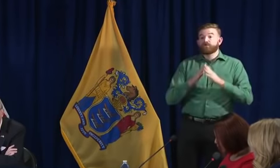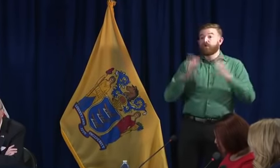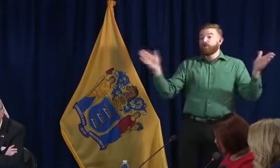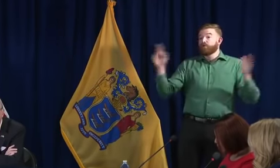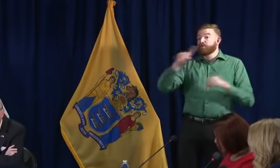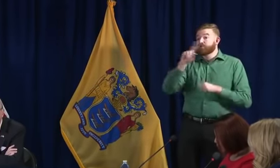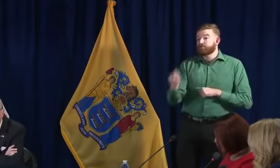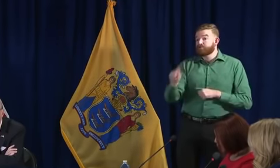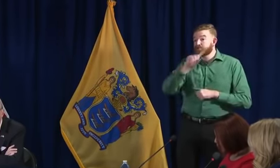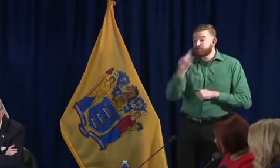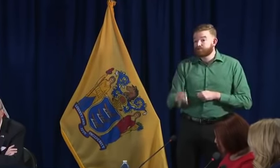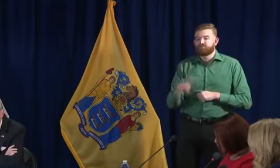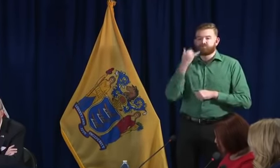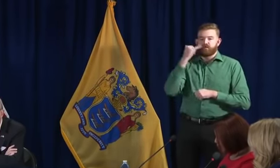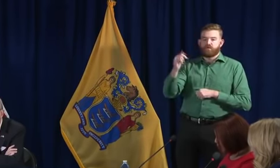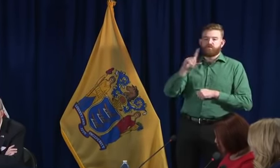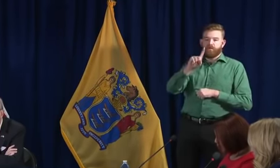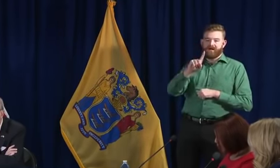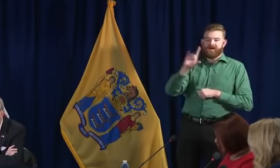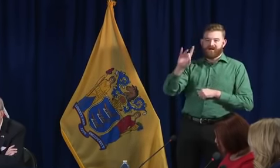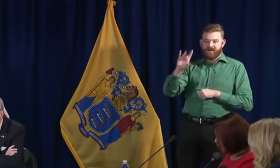1-800-222-1222, and the website is